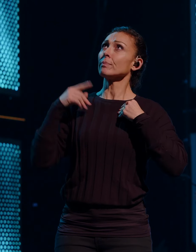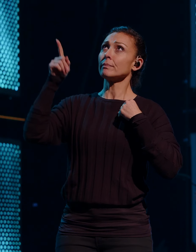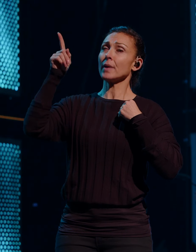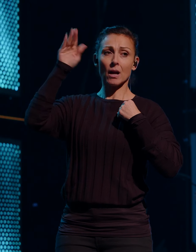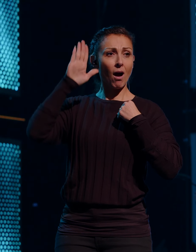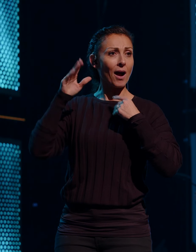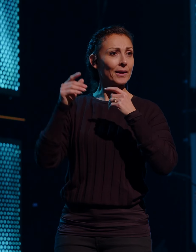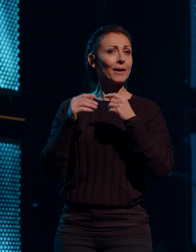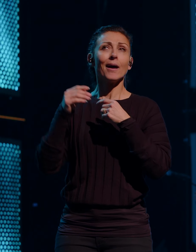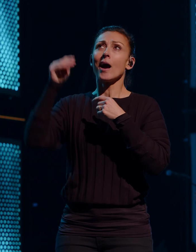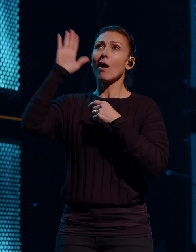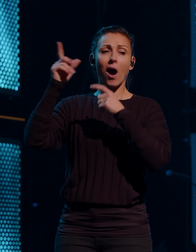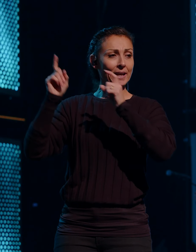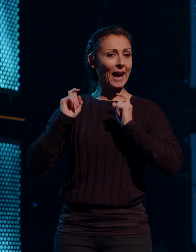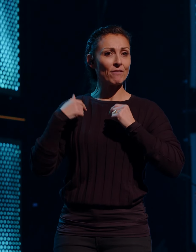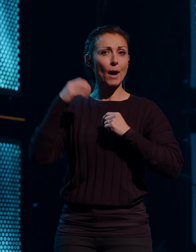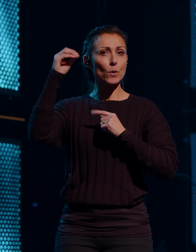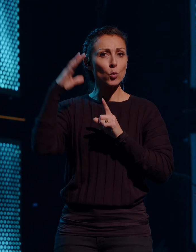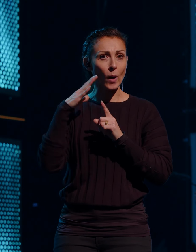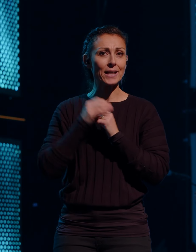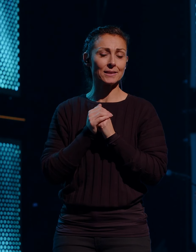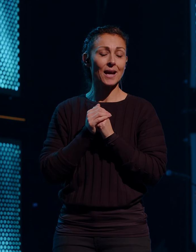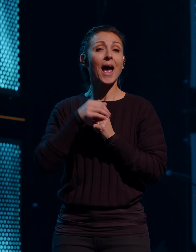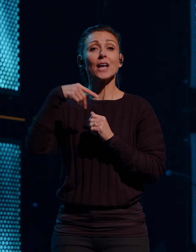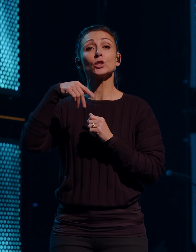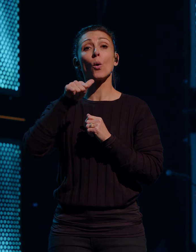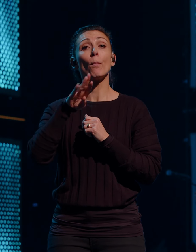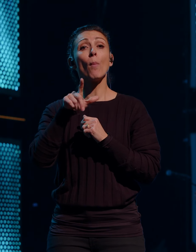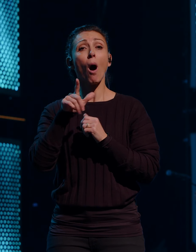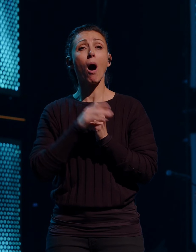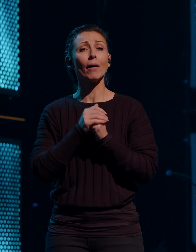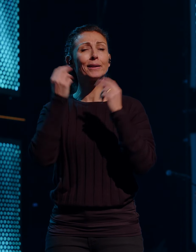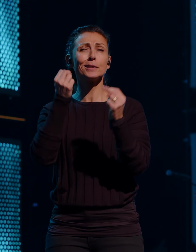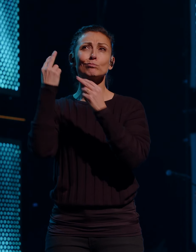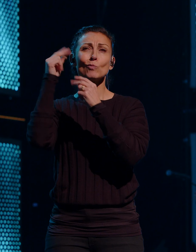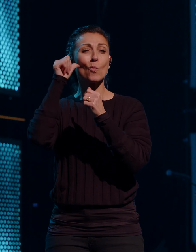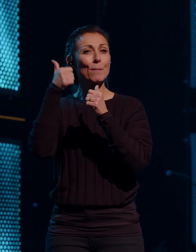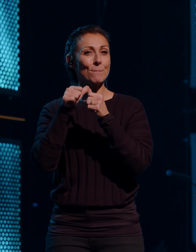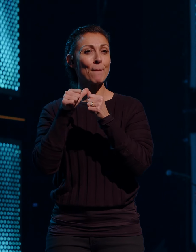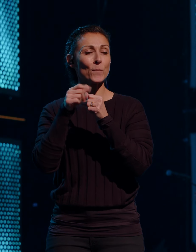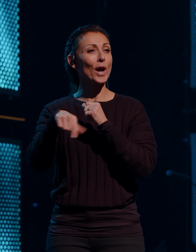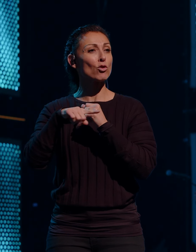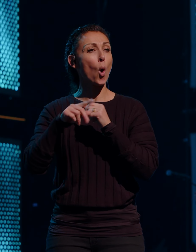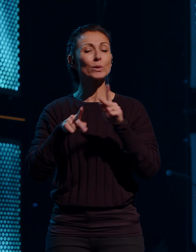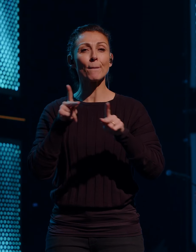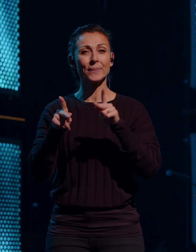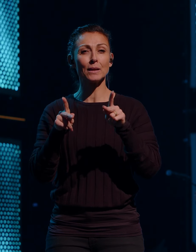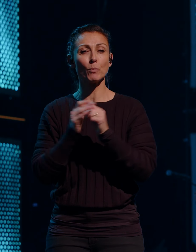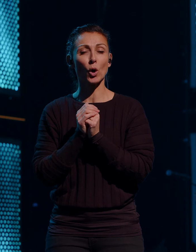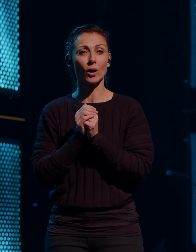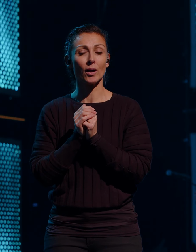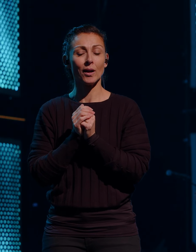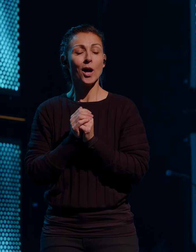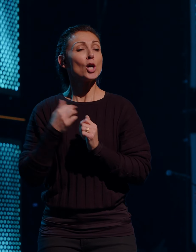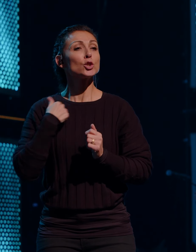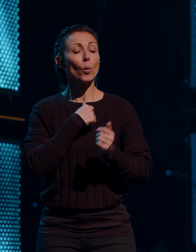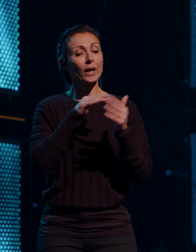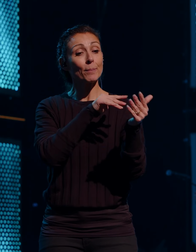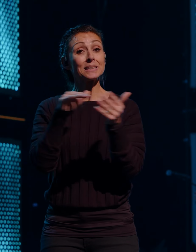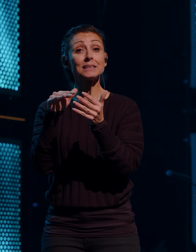received, the people that Paul is remembering and thanking God for. We're going to notice as we study these stories, these